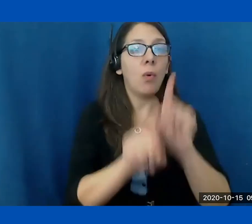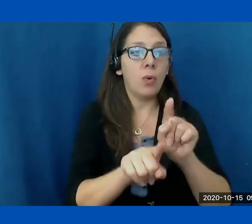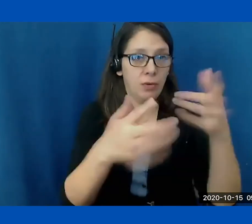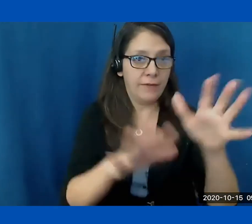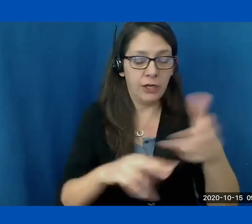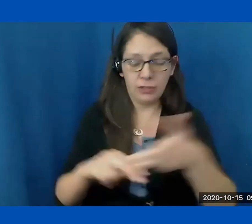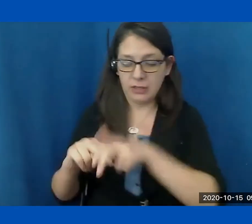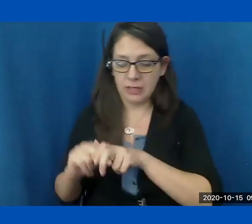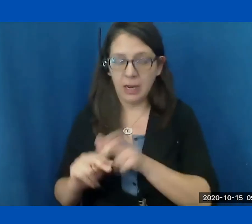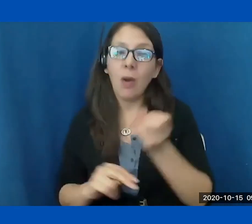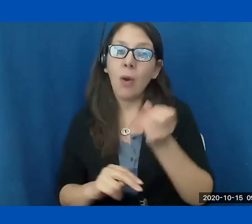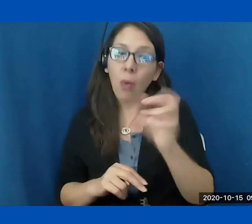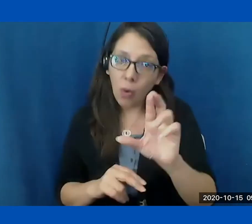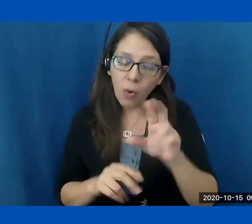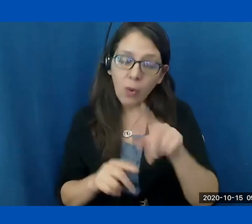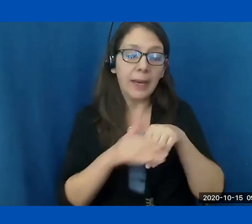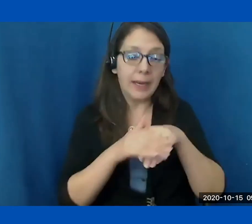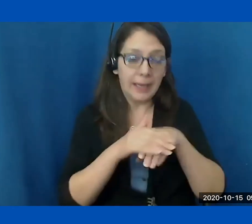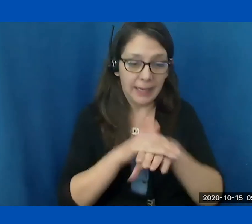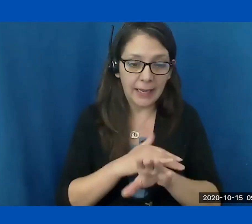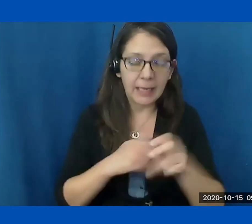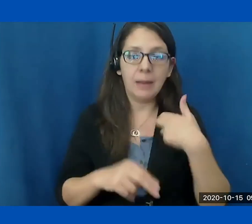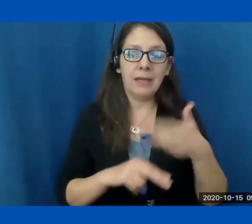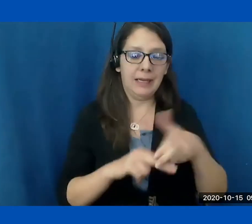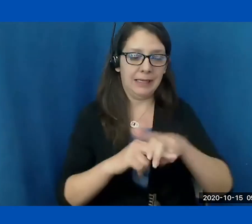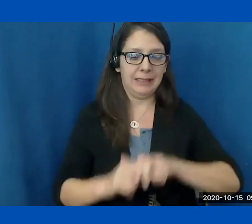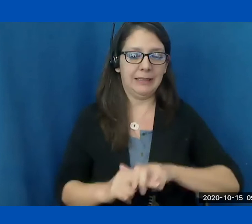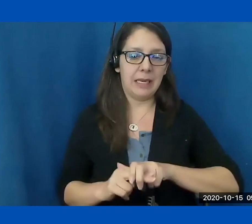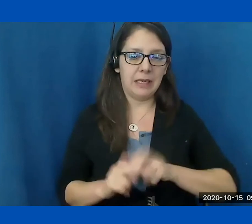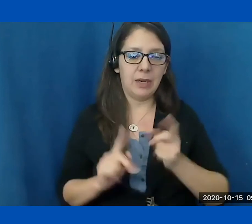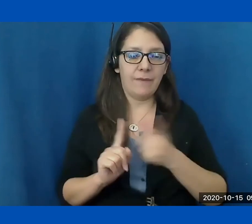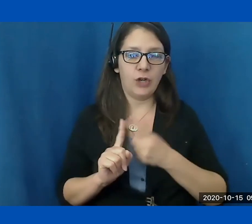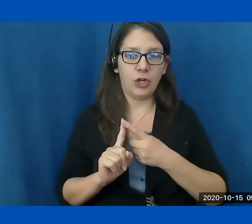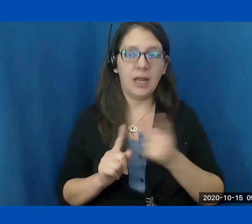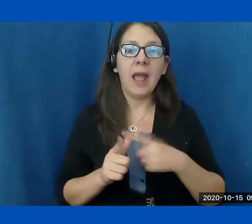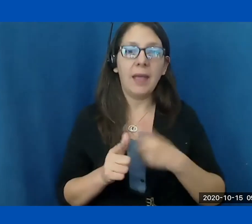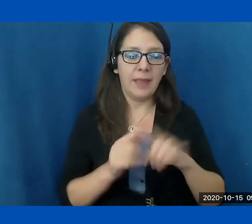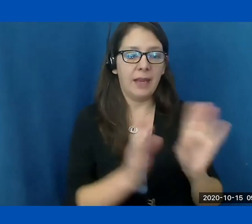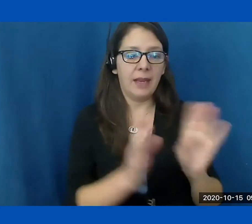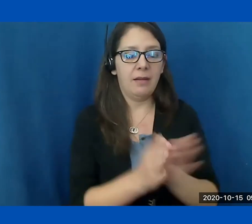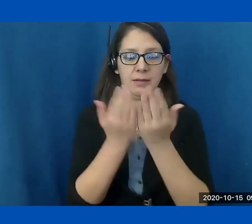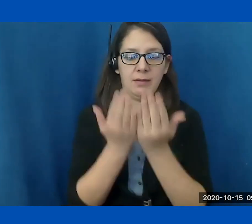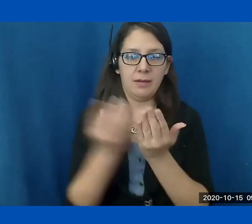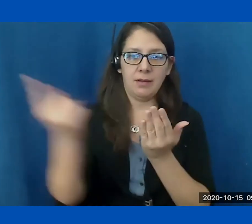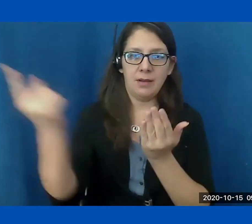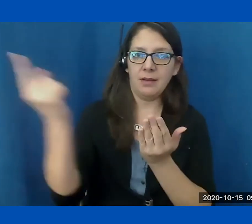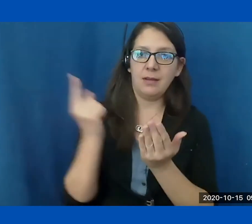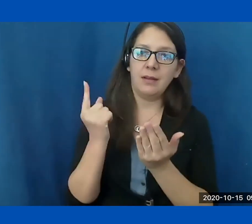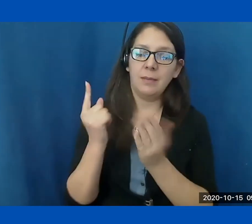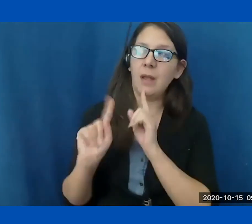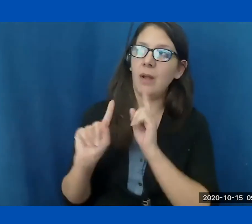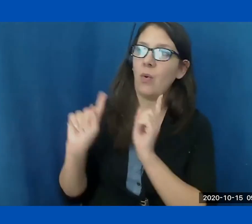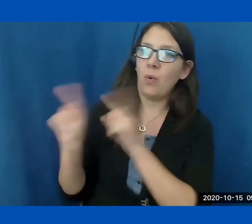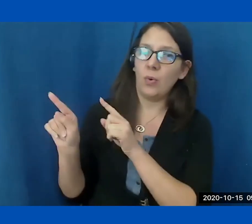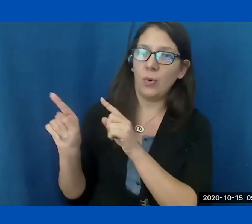Those two questions go through my mind as to know what to look for. If I know that I'm going to be seated, or if it's the kind of place